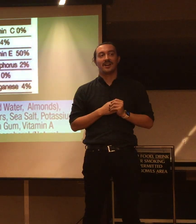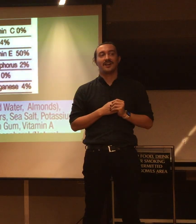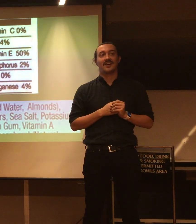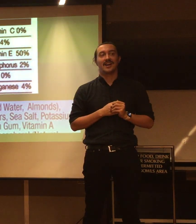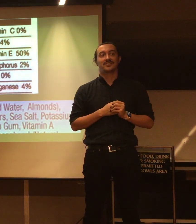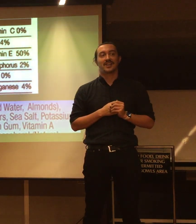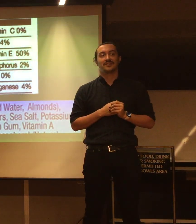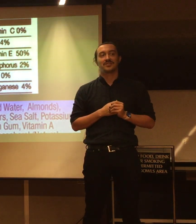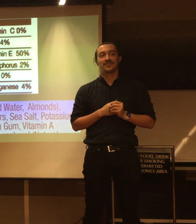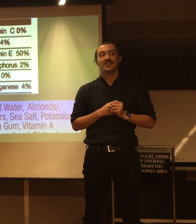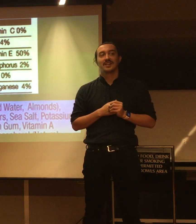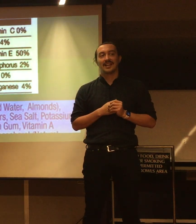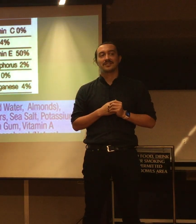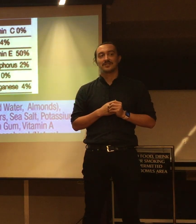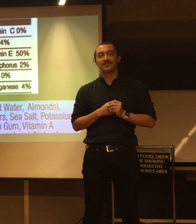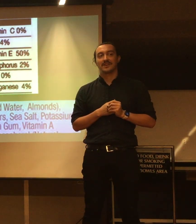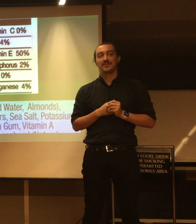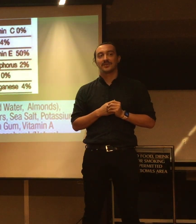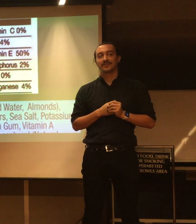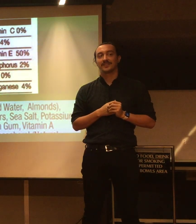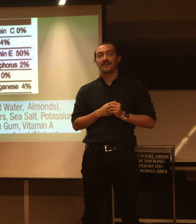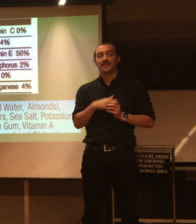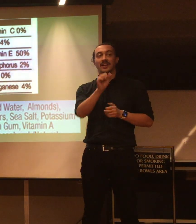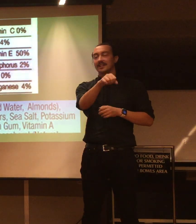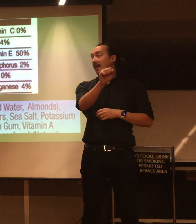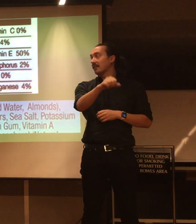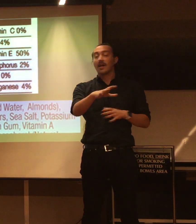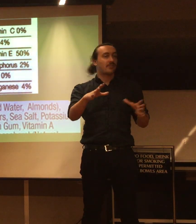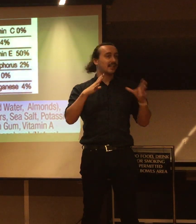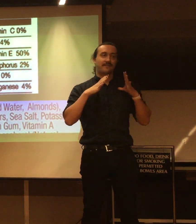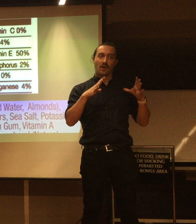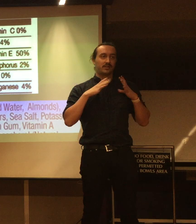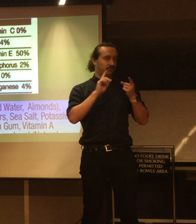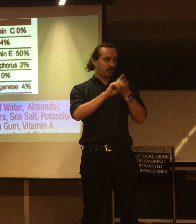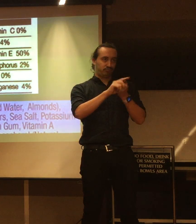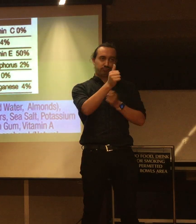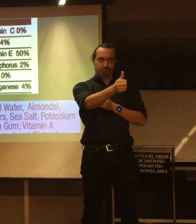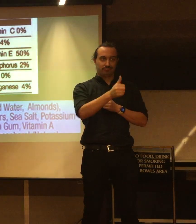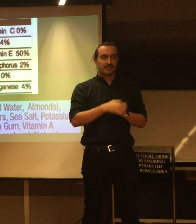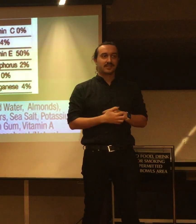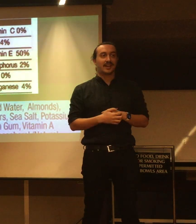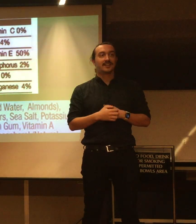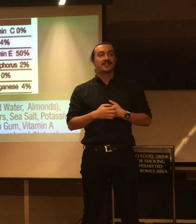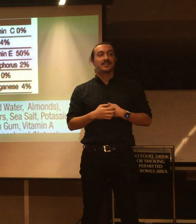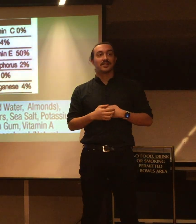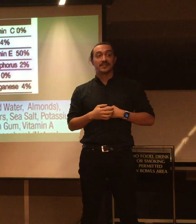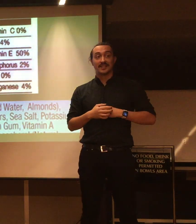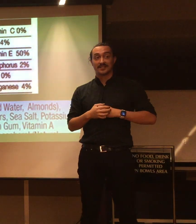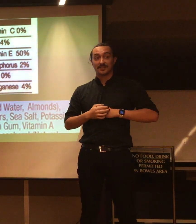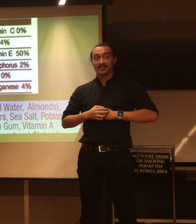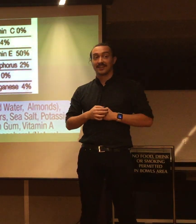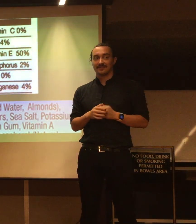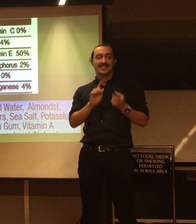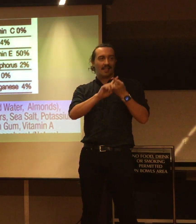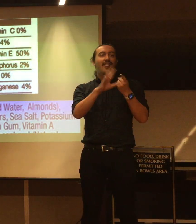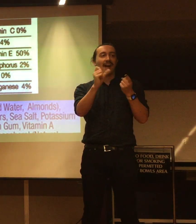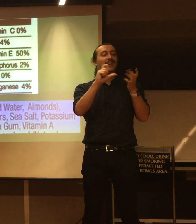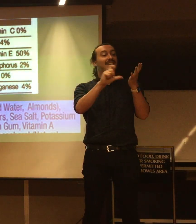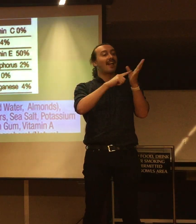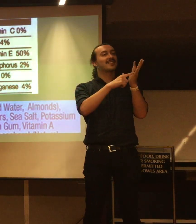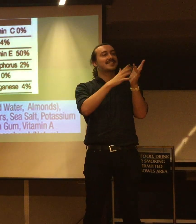cow's milk I can't. I had to change to lactose-free milk. Yeah, that's perfectly fine. So lactose-free milk will So still does have that still? calcium.